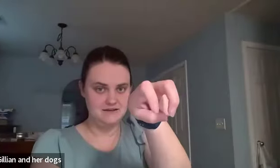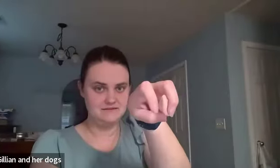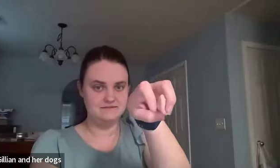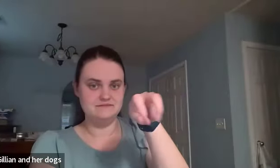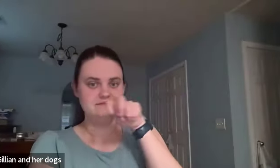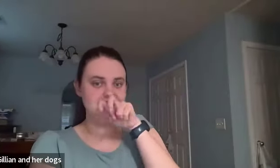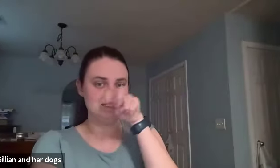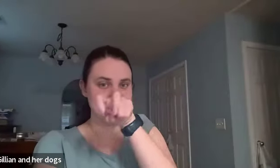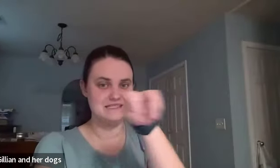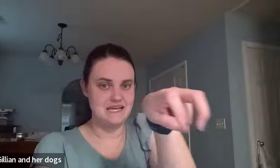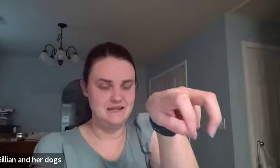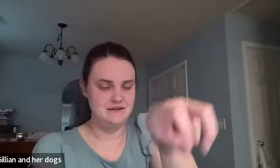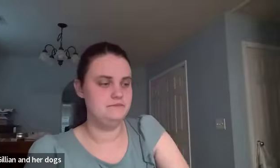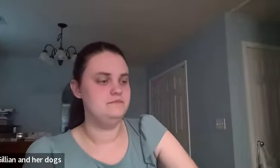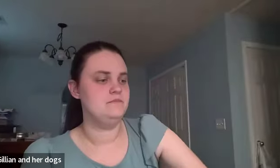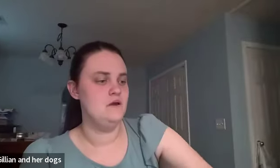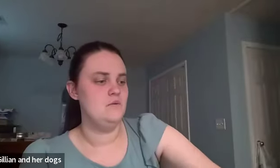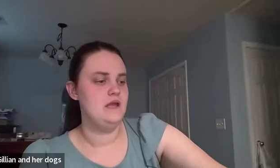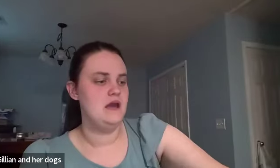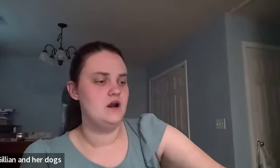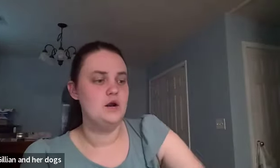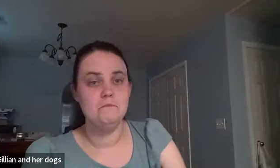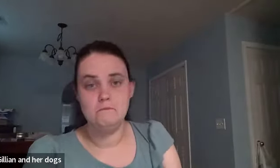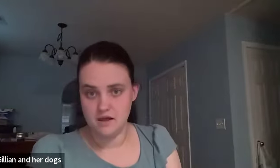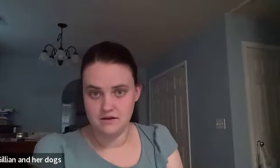snake, snake. We had our bug,